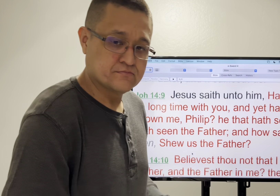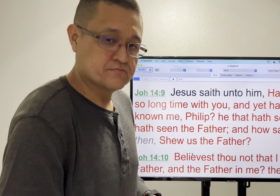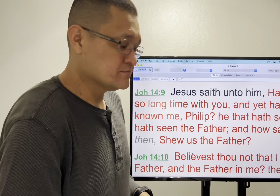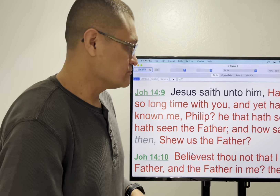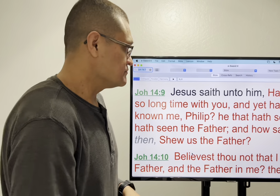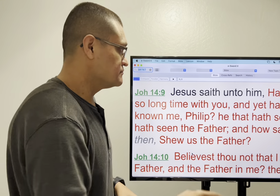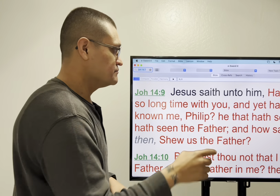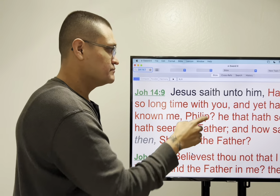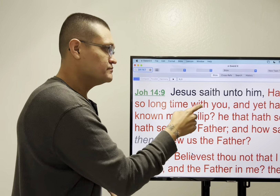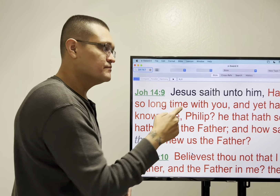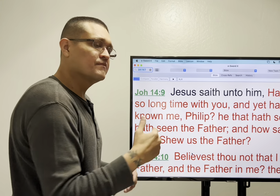His answer was,